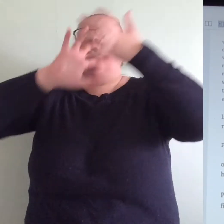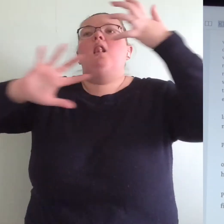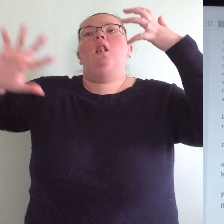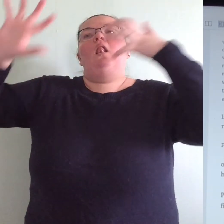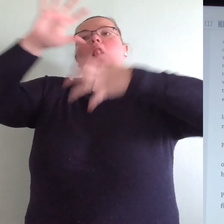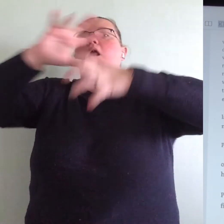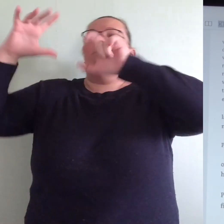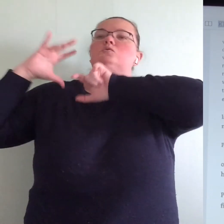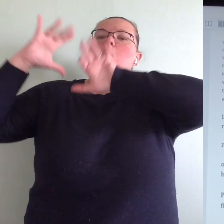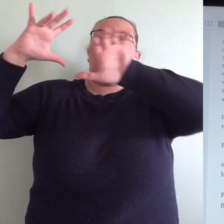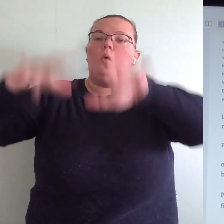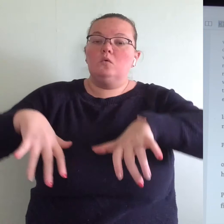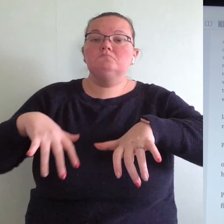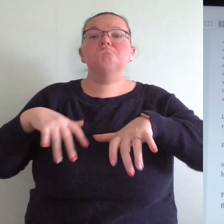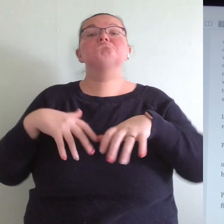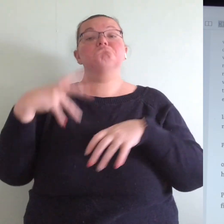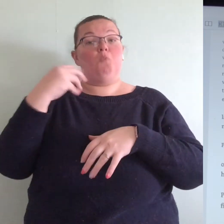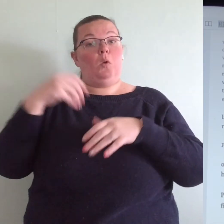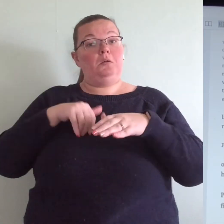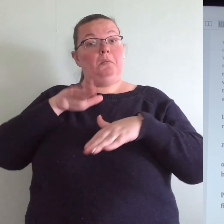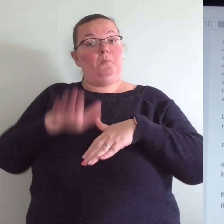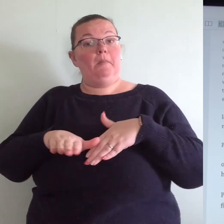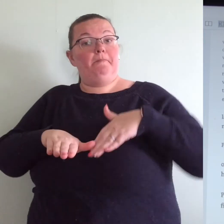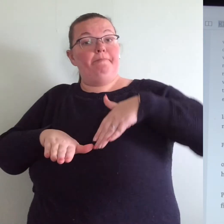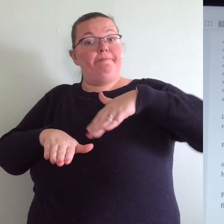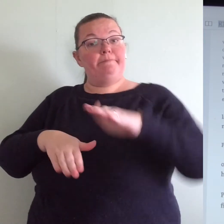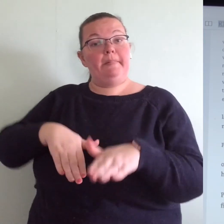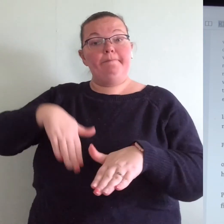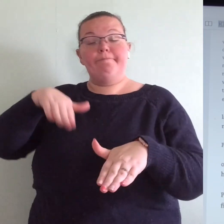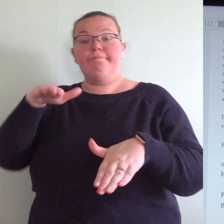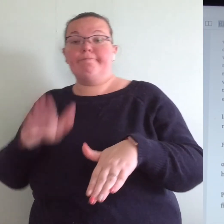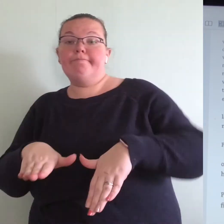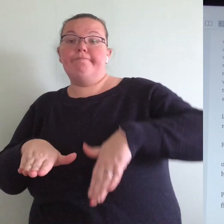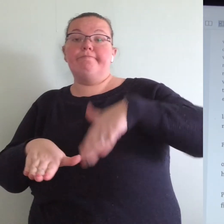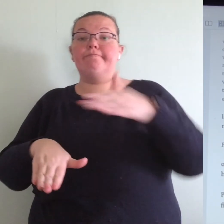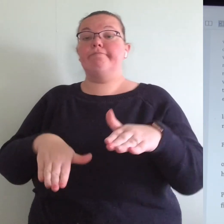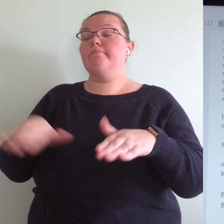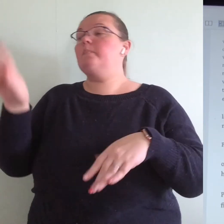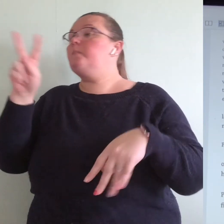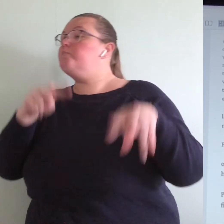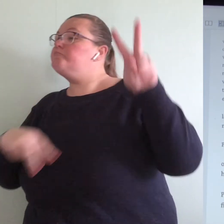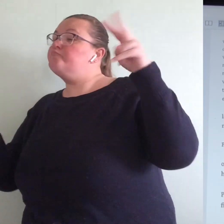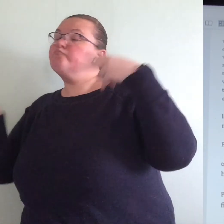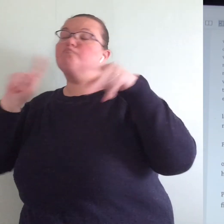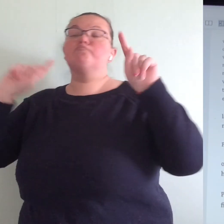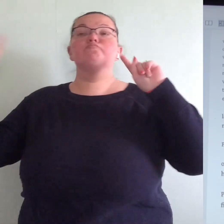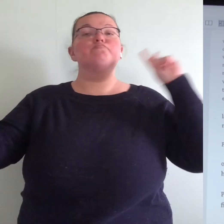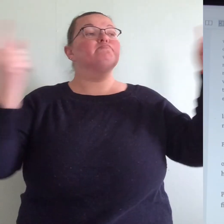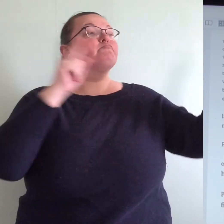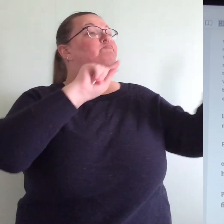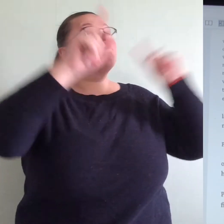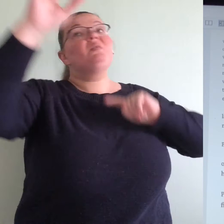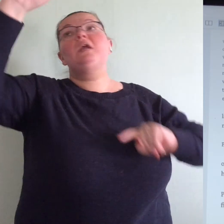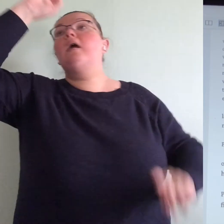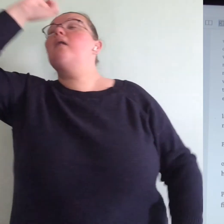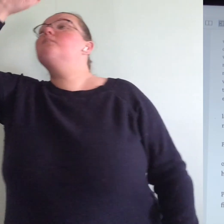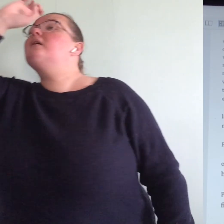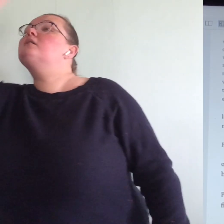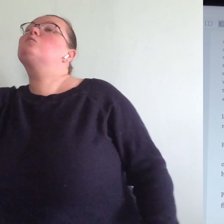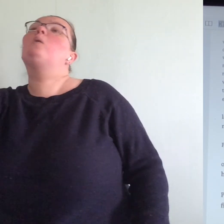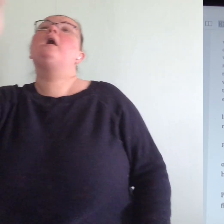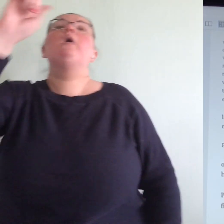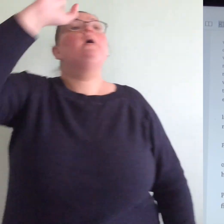they went, plunging well over their ankles in the soft new snow, and went around the house in every direction.